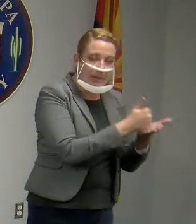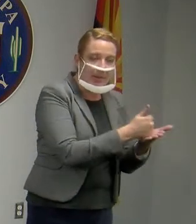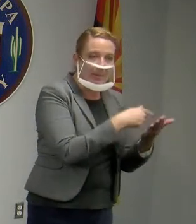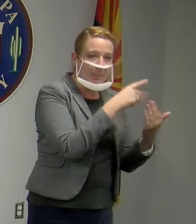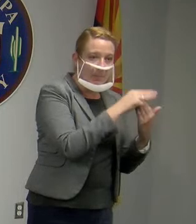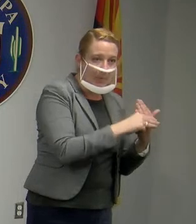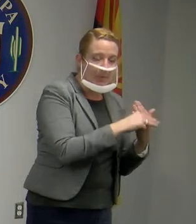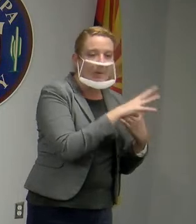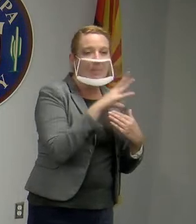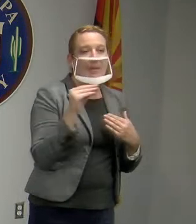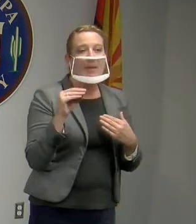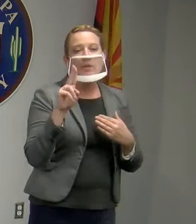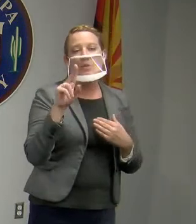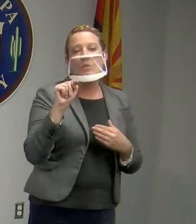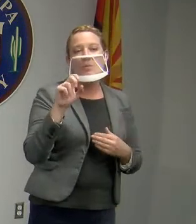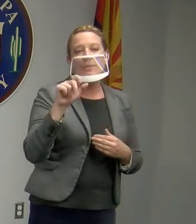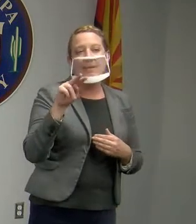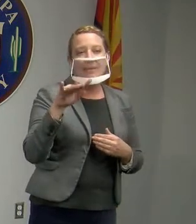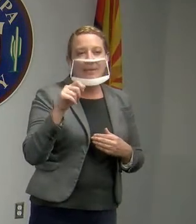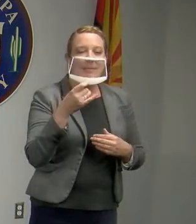operate.